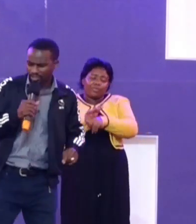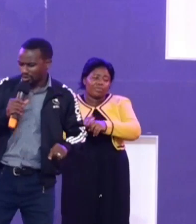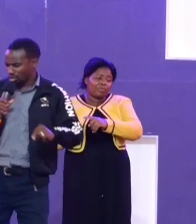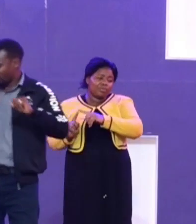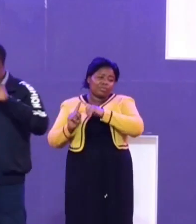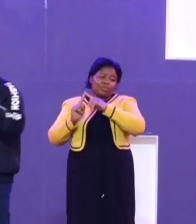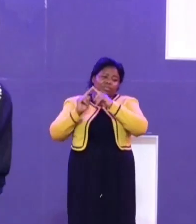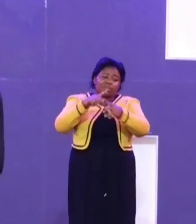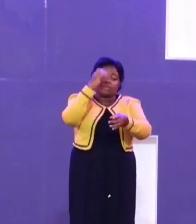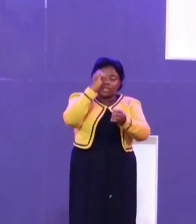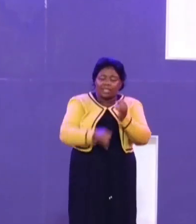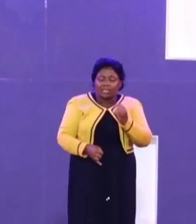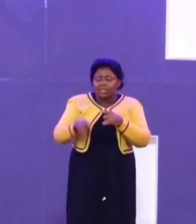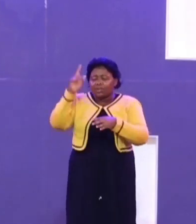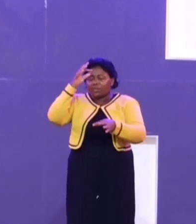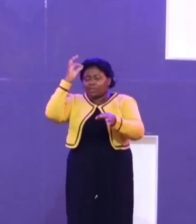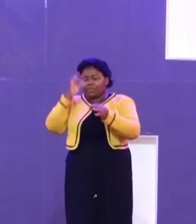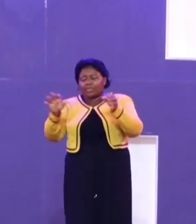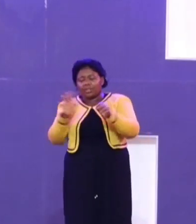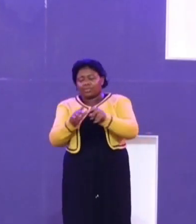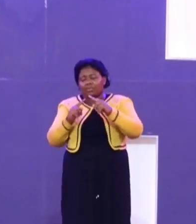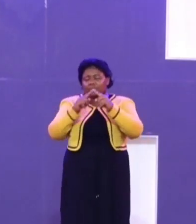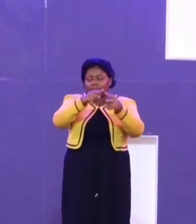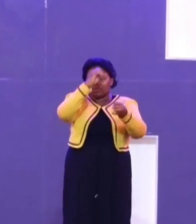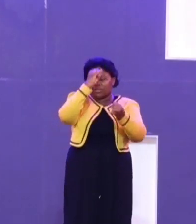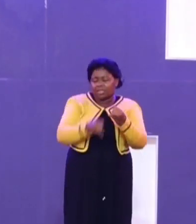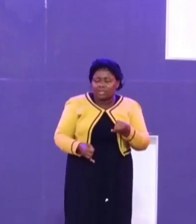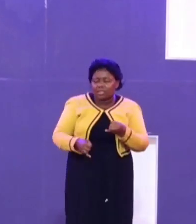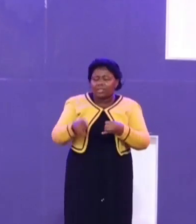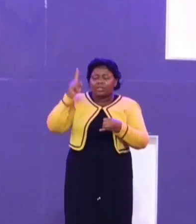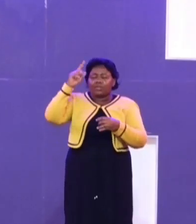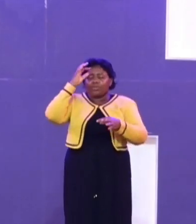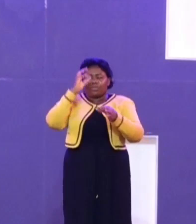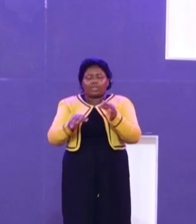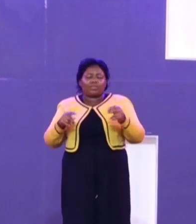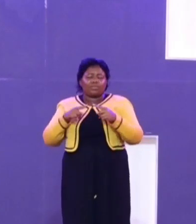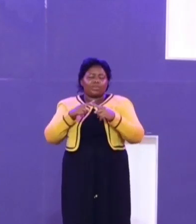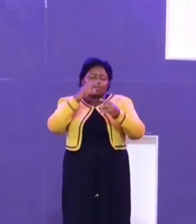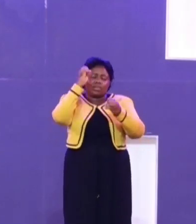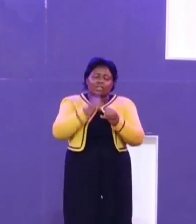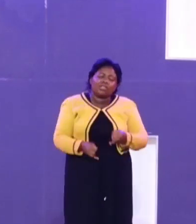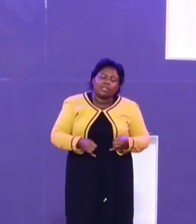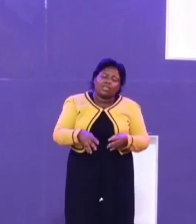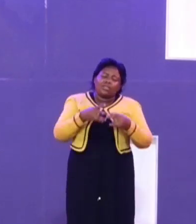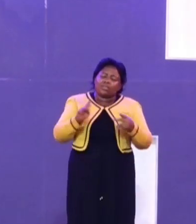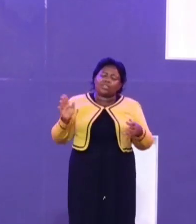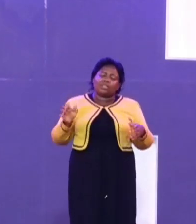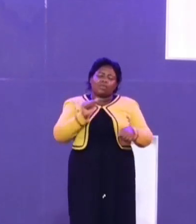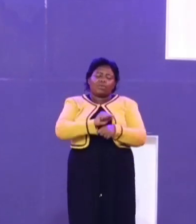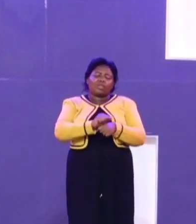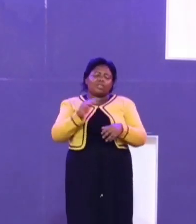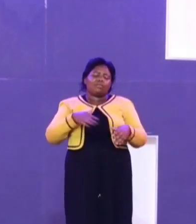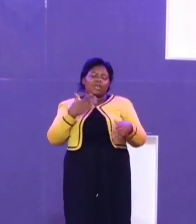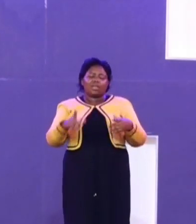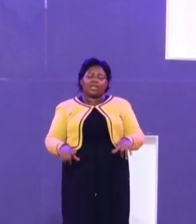will to fulfill it. Your faith will take to accomplish it. Your faith will to accomplish it. You began the